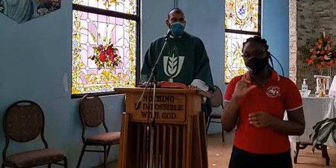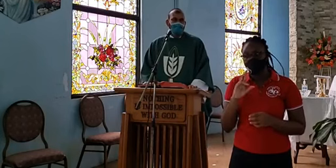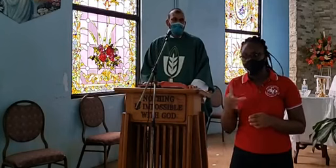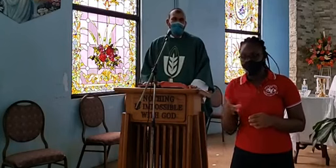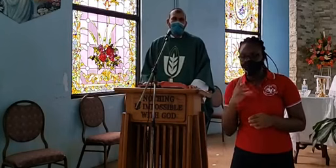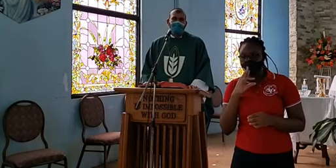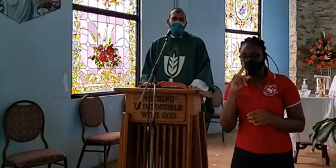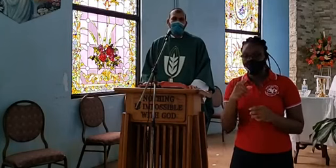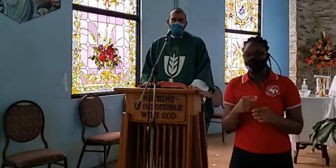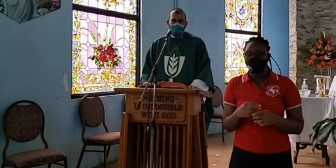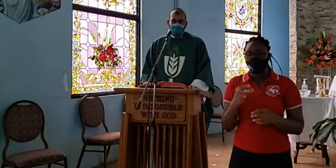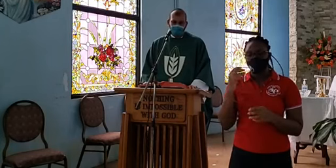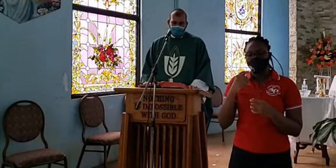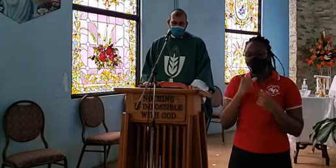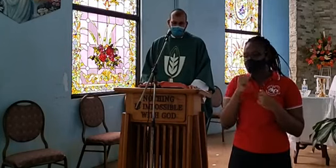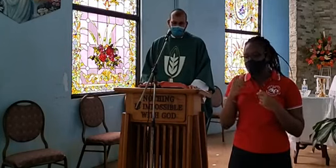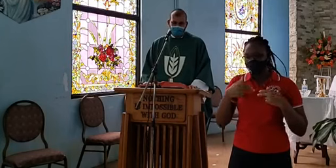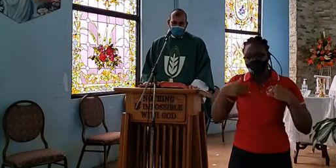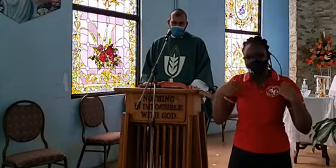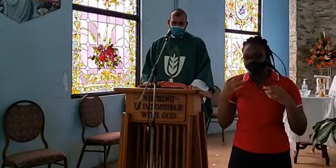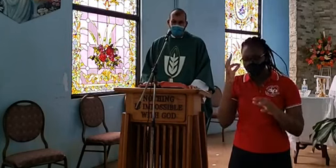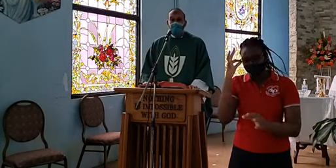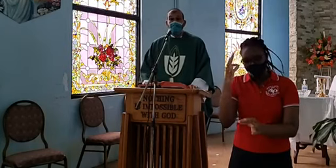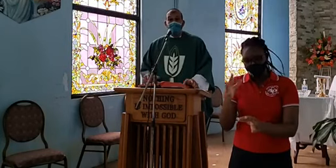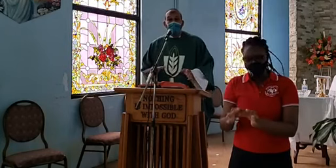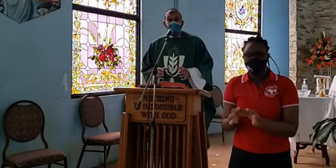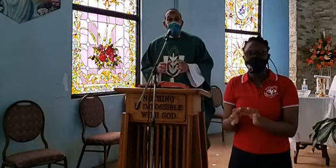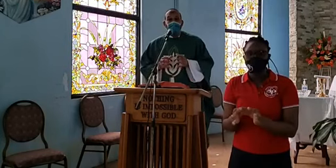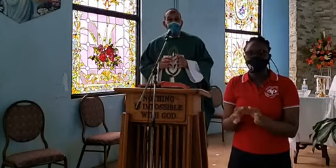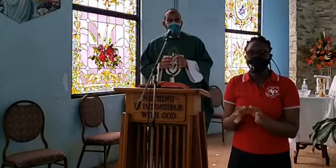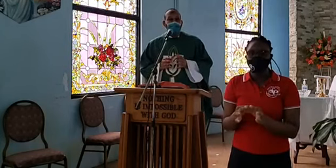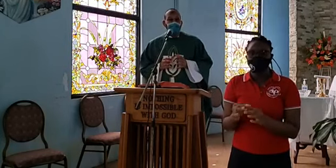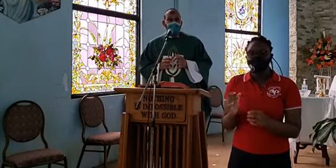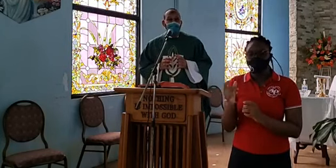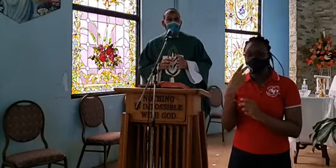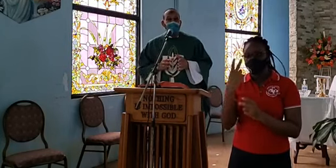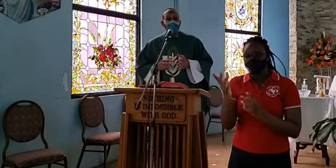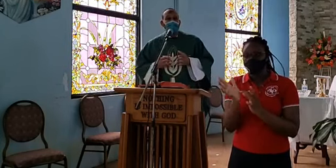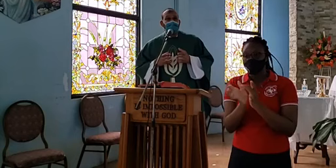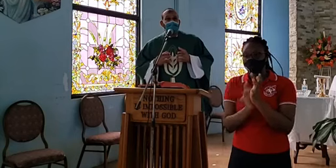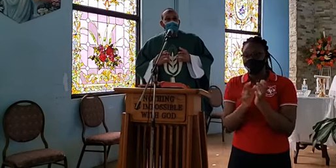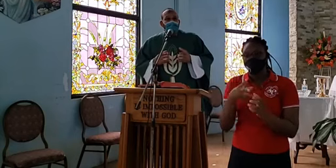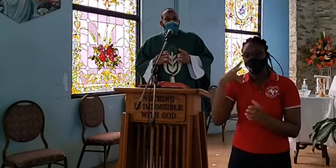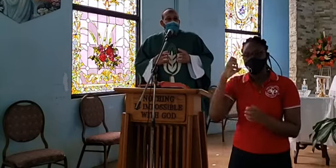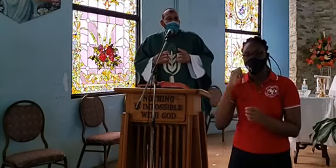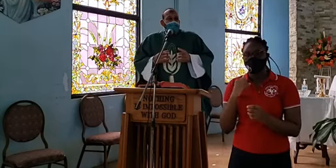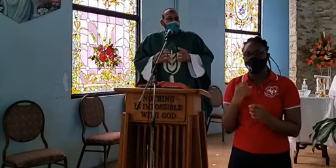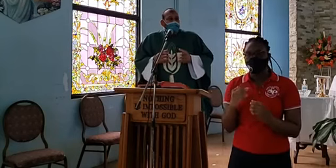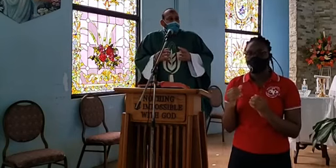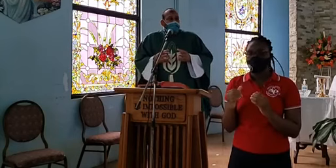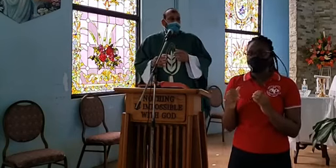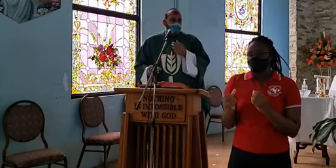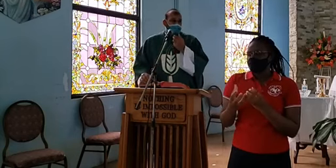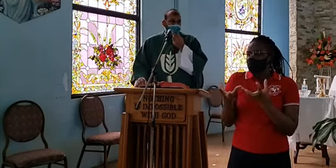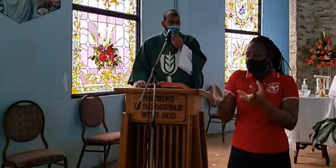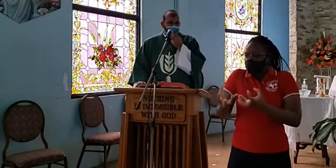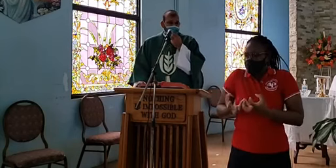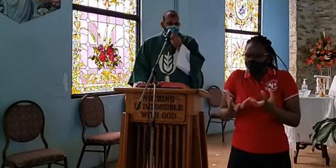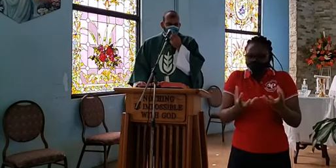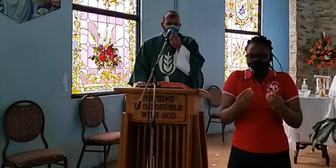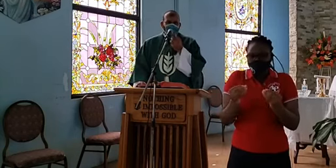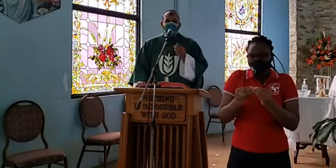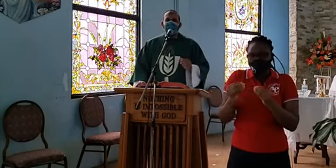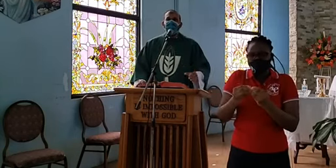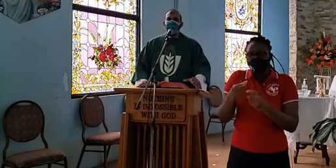you lacking faith? We see Jesus was expecting more from